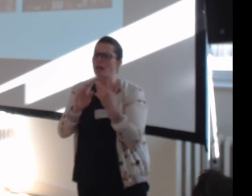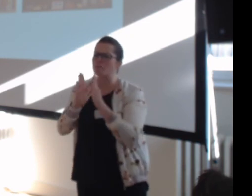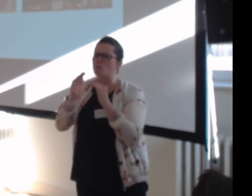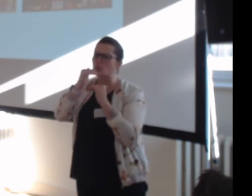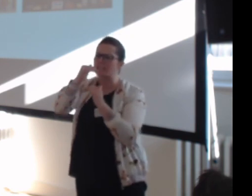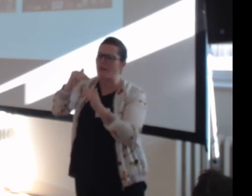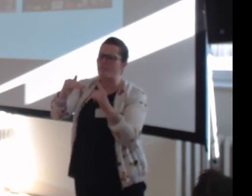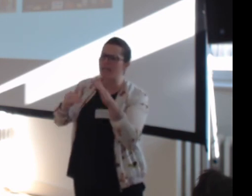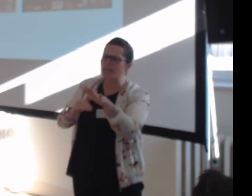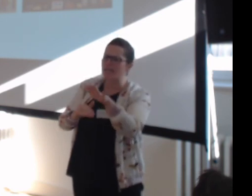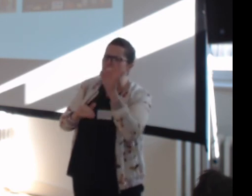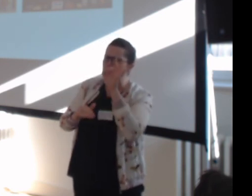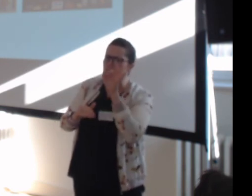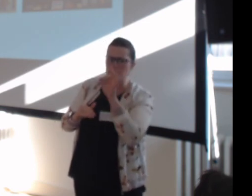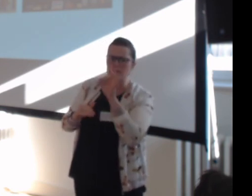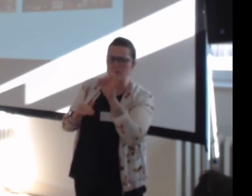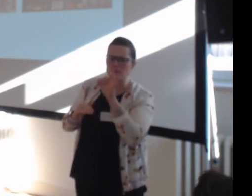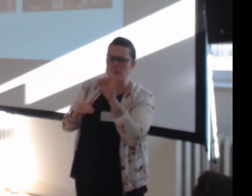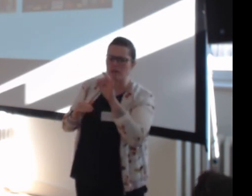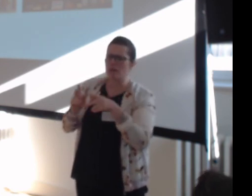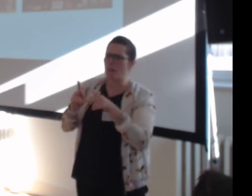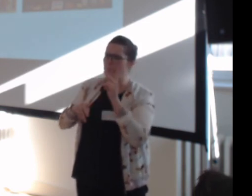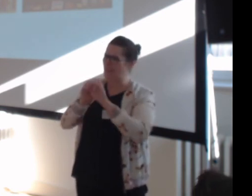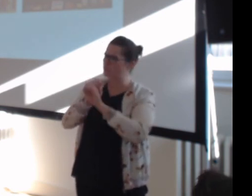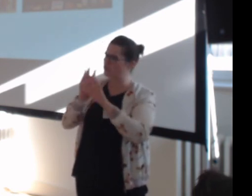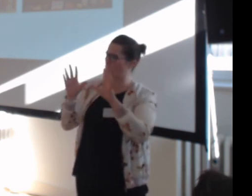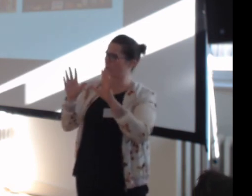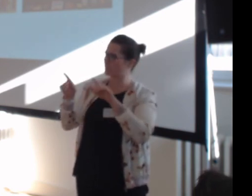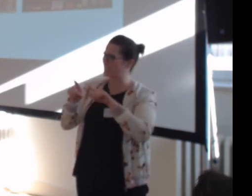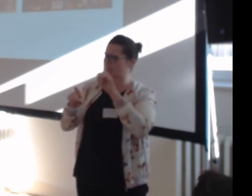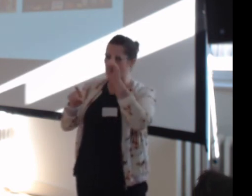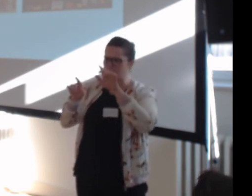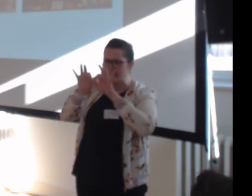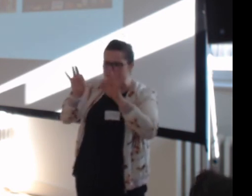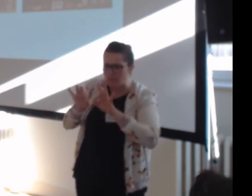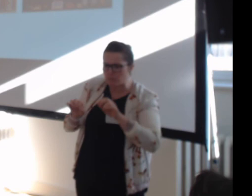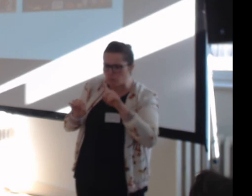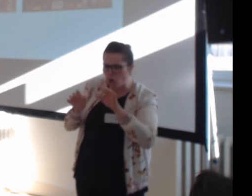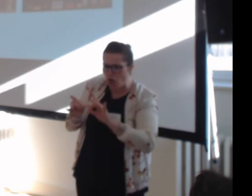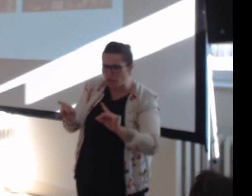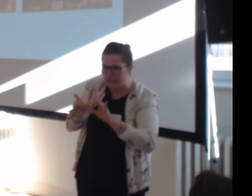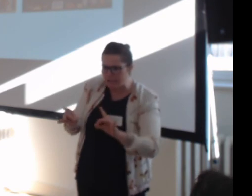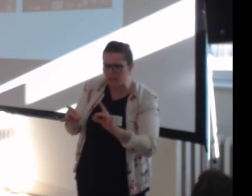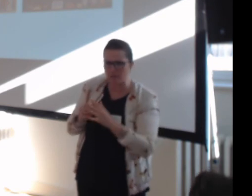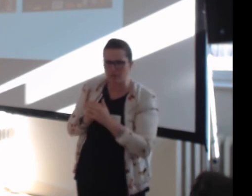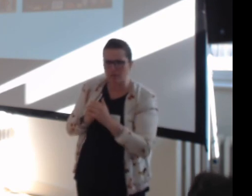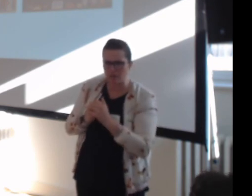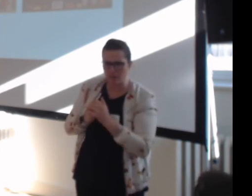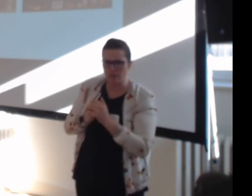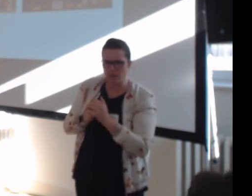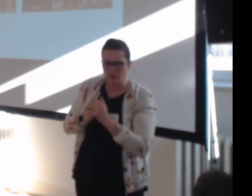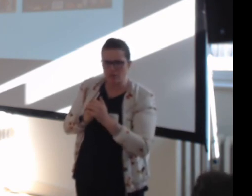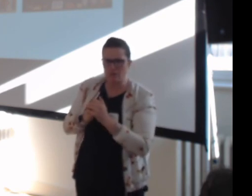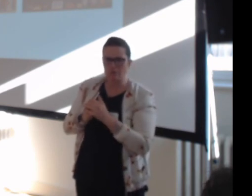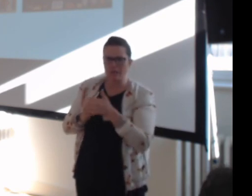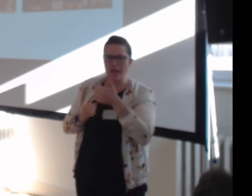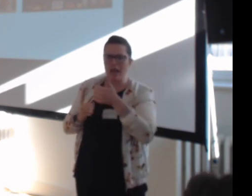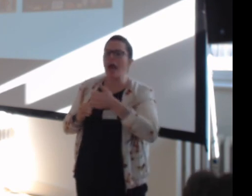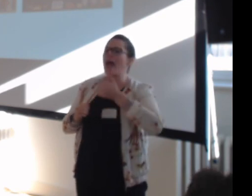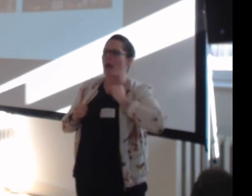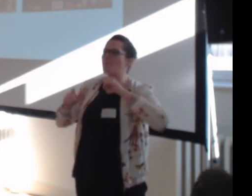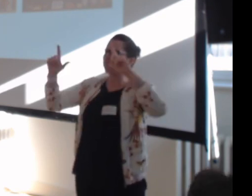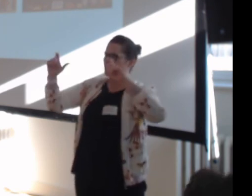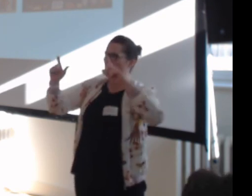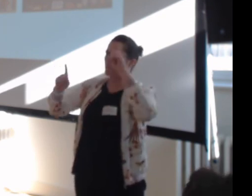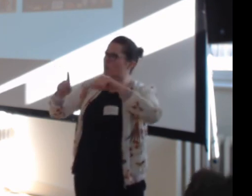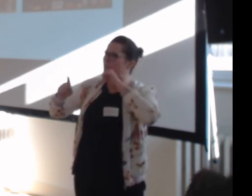choose, I think it's more clear than you have to explain it in sentences that you have done. It's really hard to children